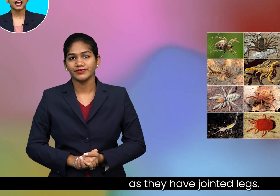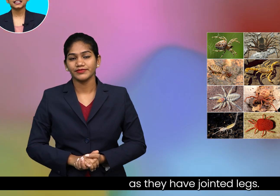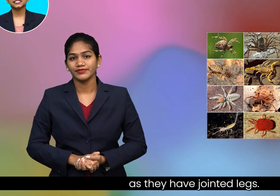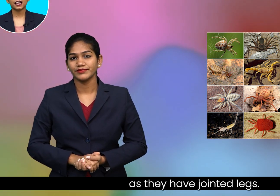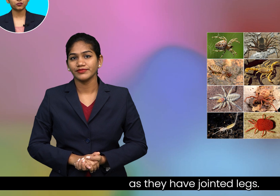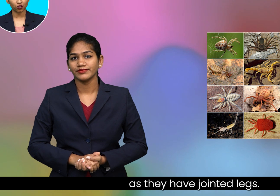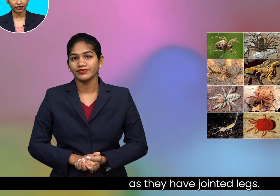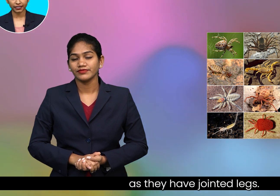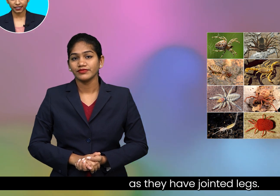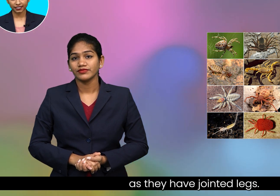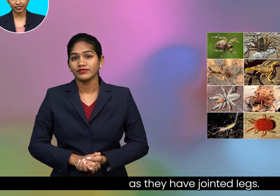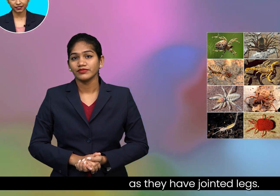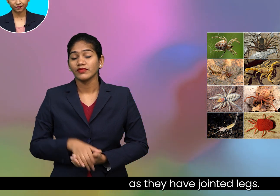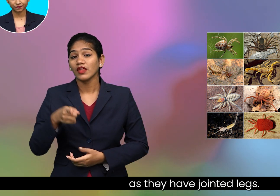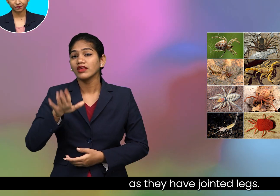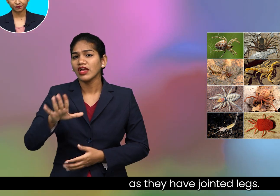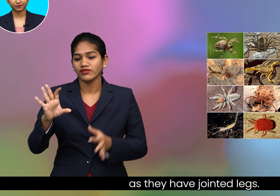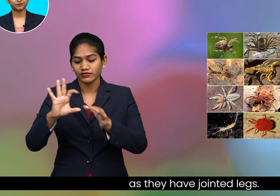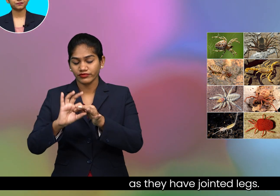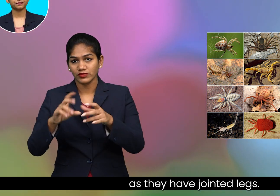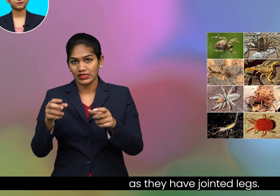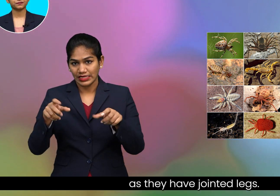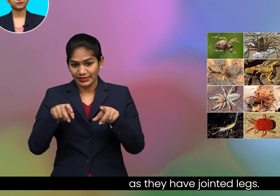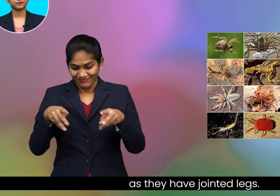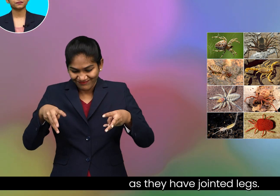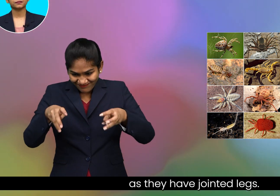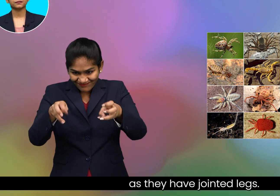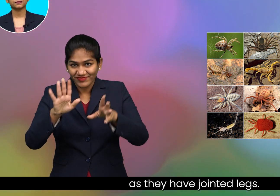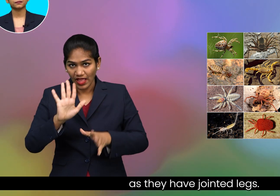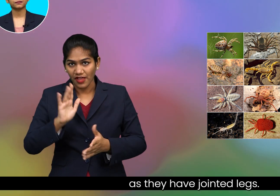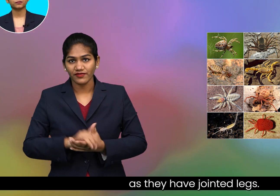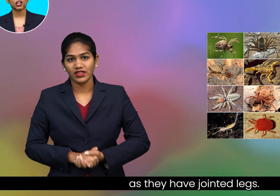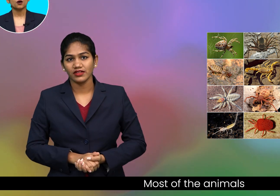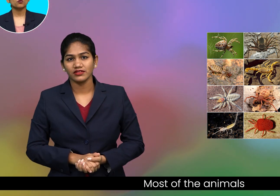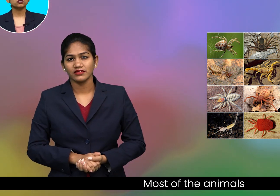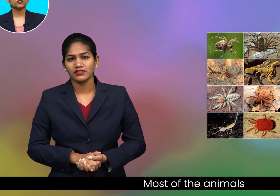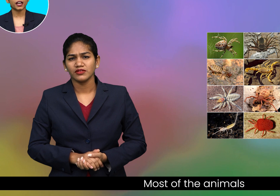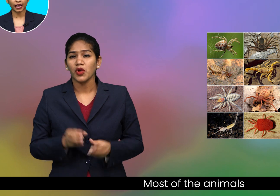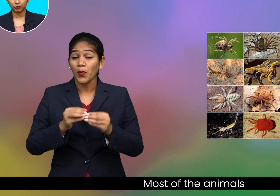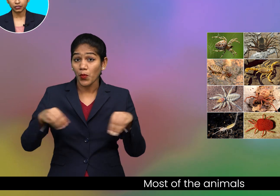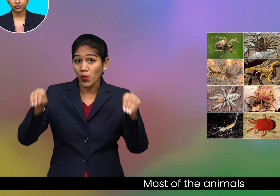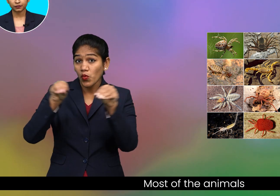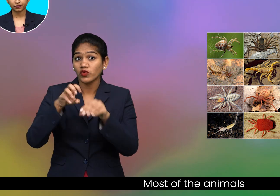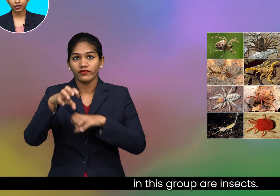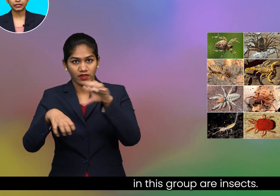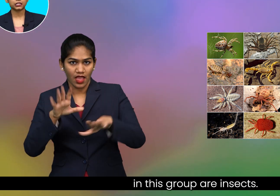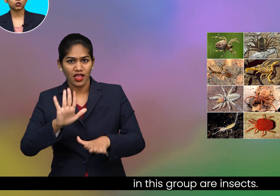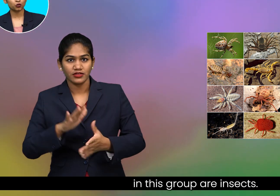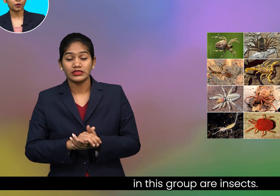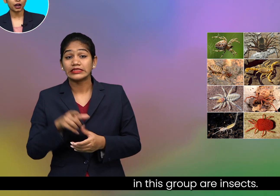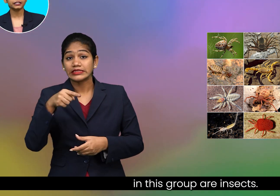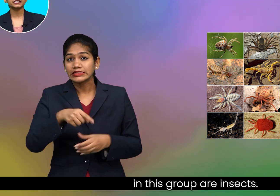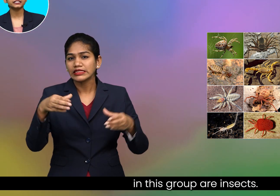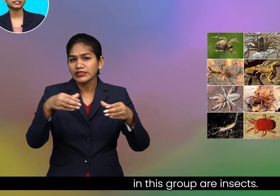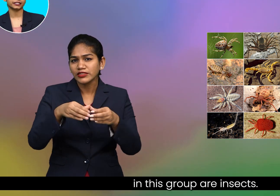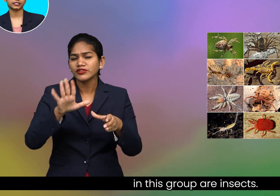As they have jointed legs, most of the animals in this